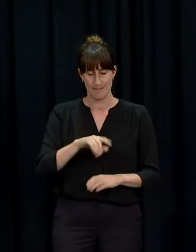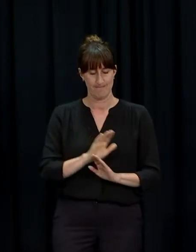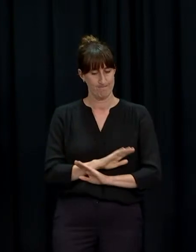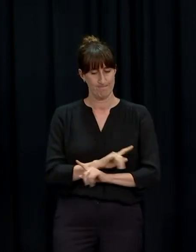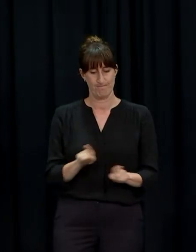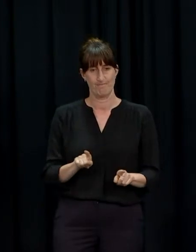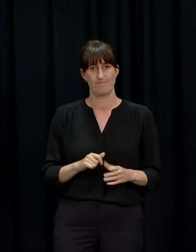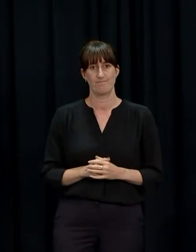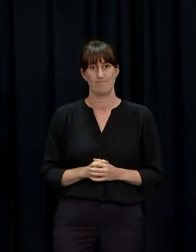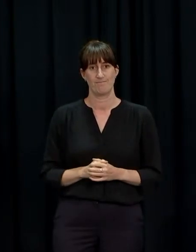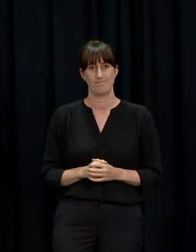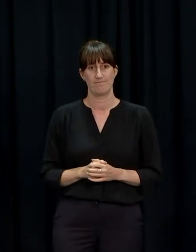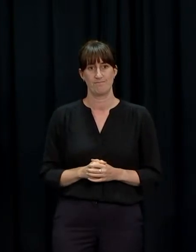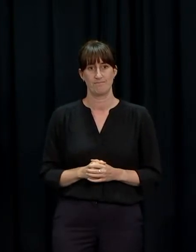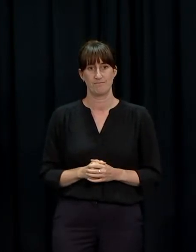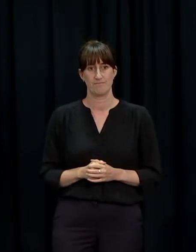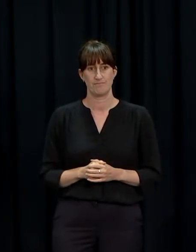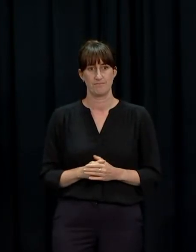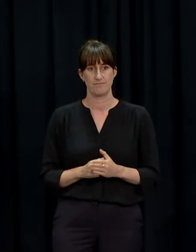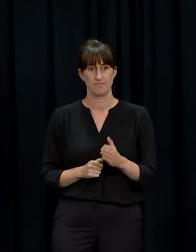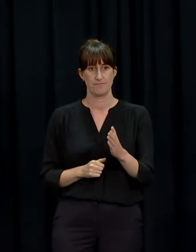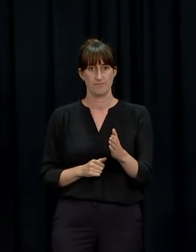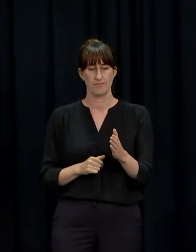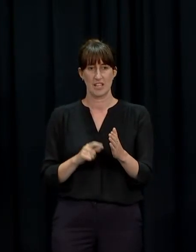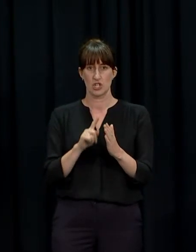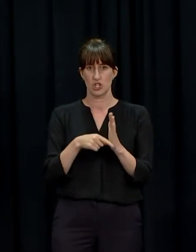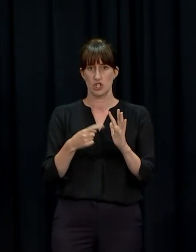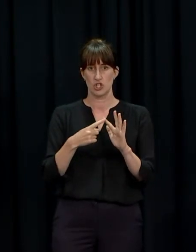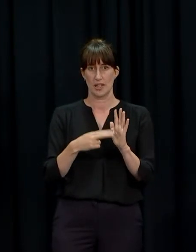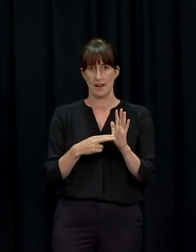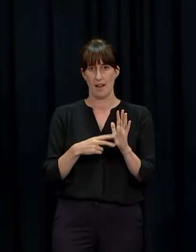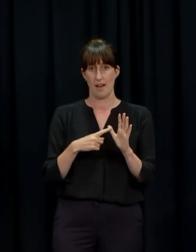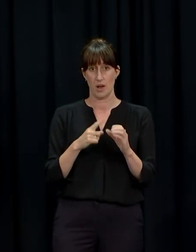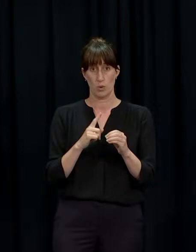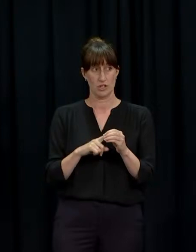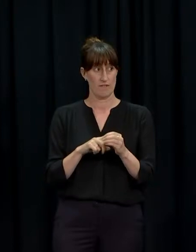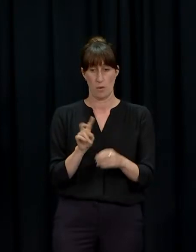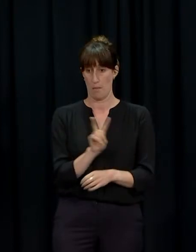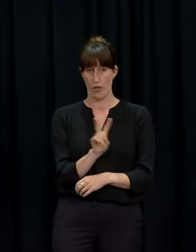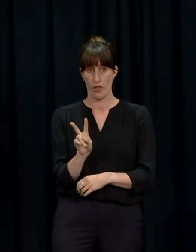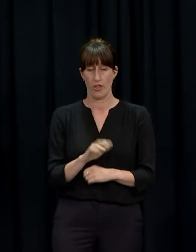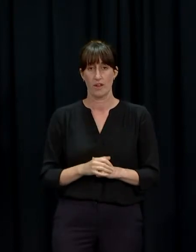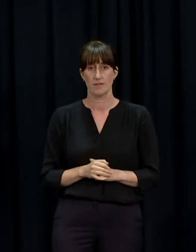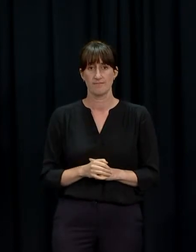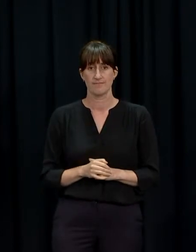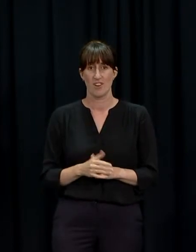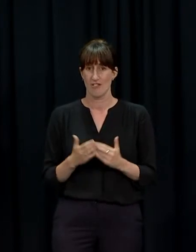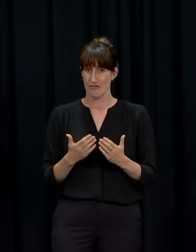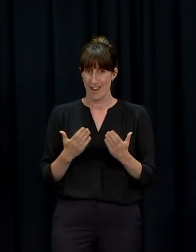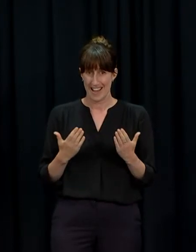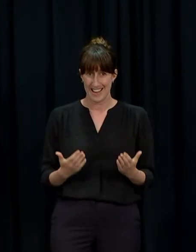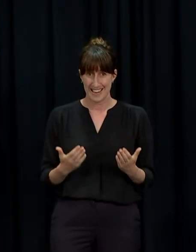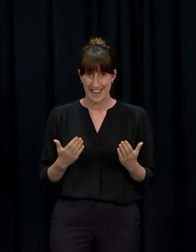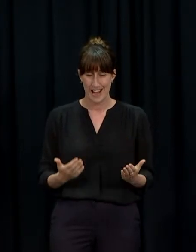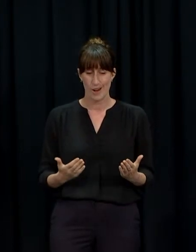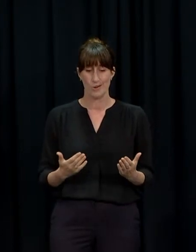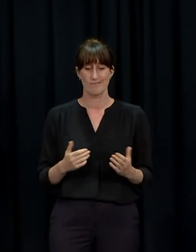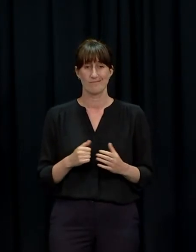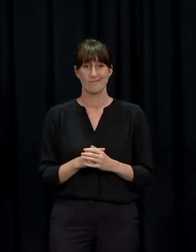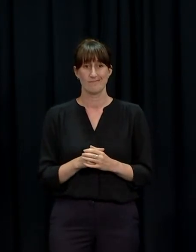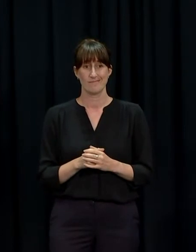pass system. We'll go to... For both of you, are we now at a point in the pandemic as a country where we just need a